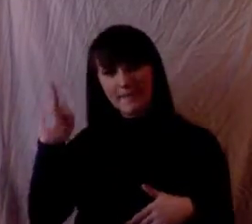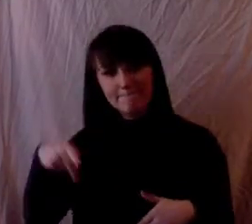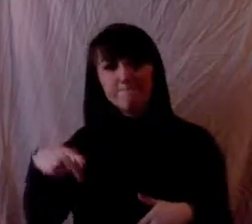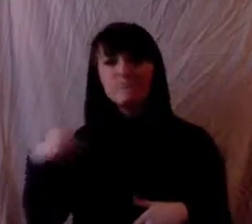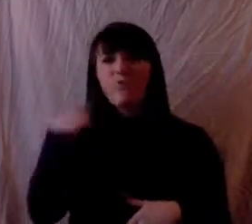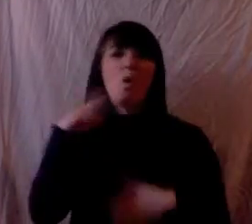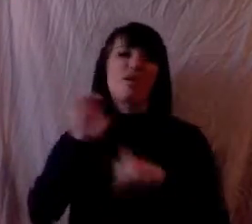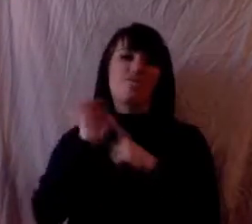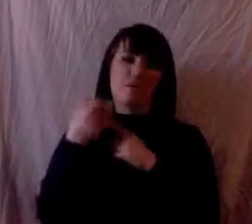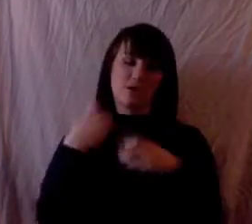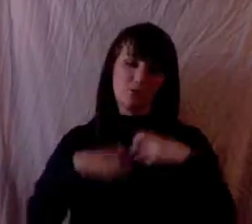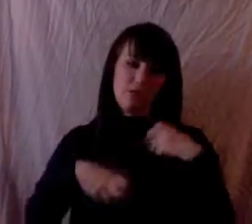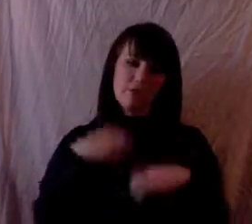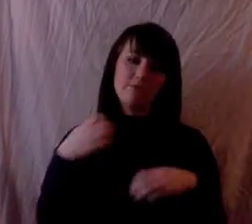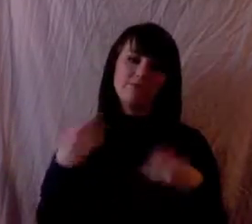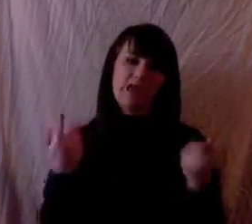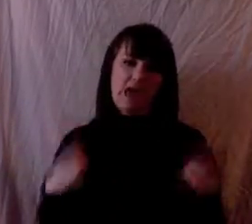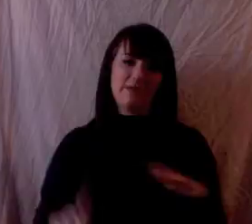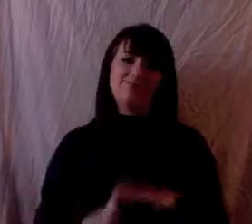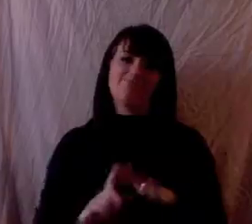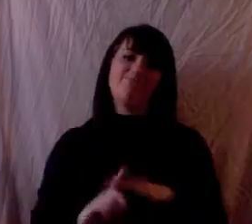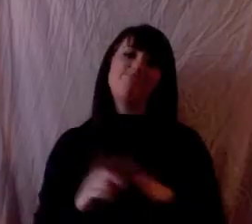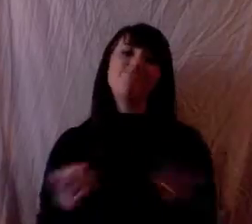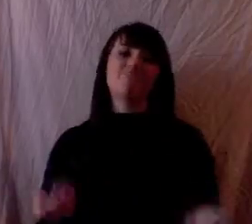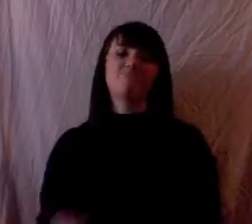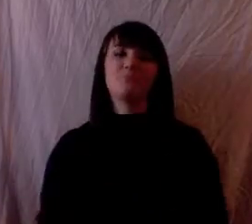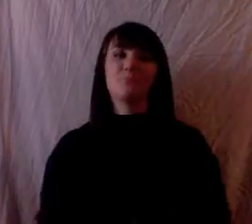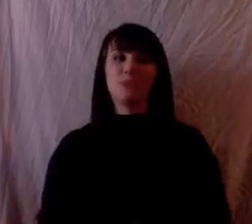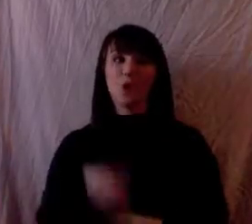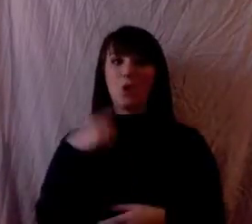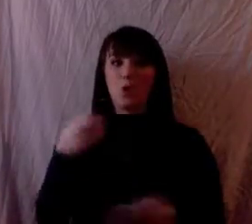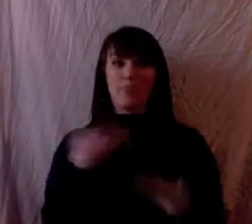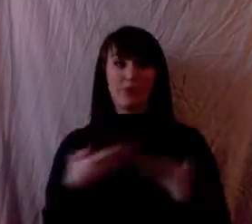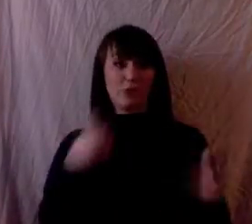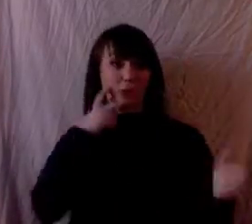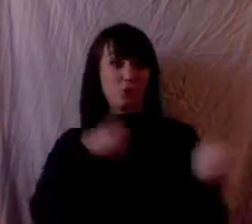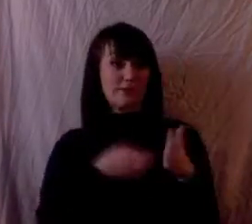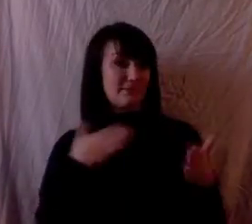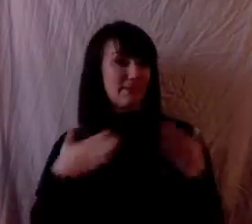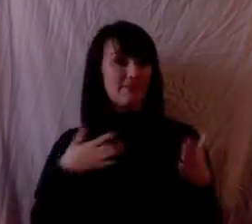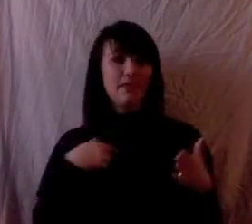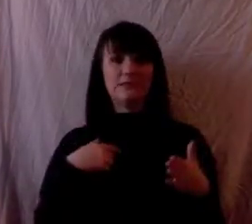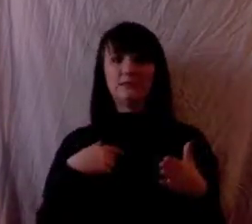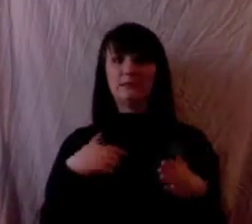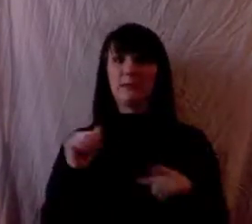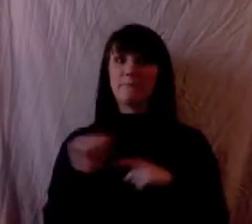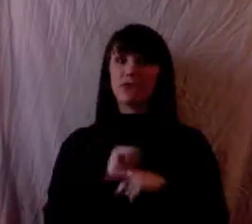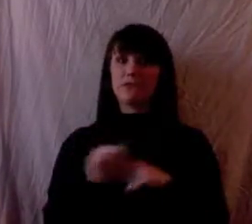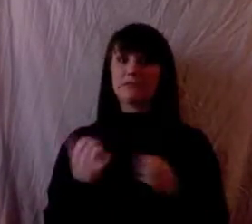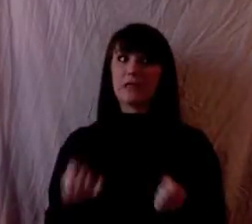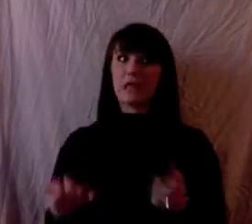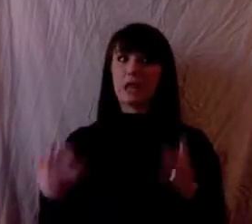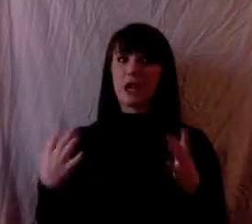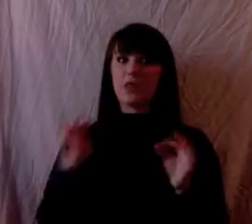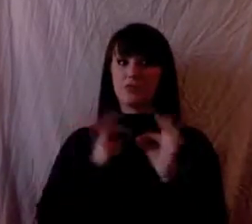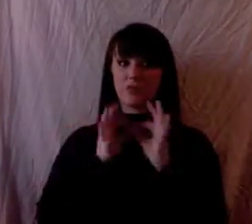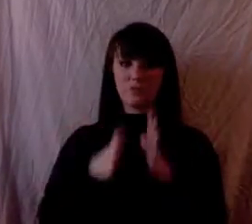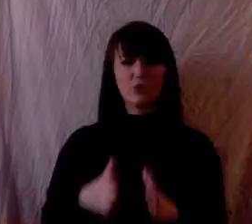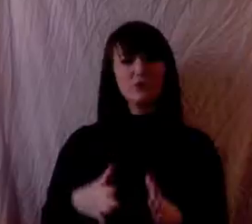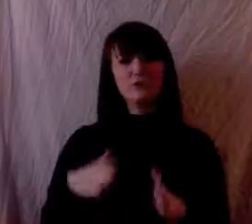etc. One of the things that you'll probably notice, it's real common practice around here, is that the interpreters will be journaling back and forth. They'll